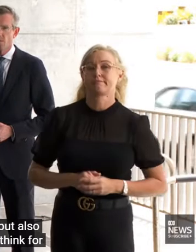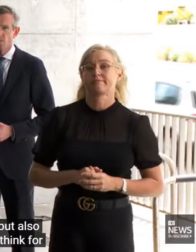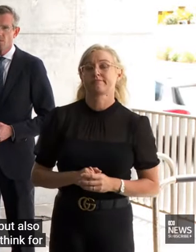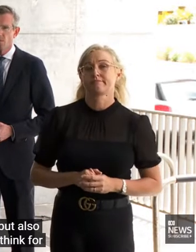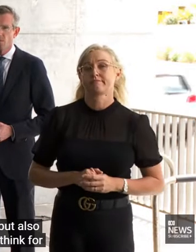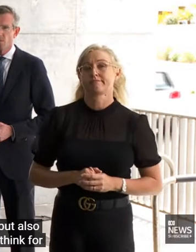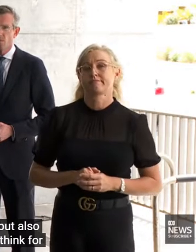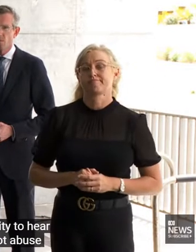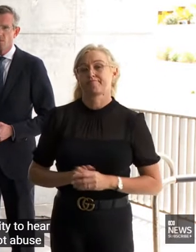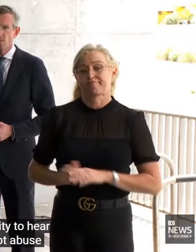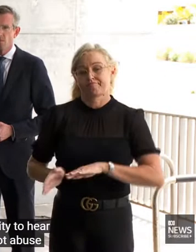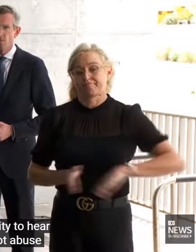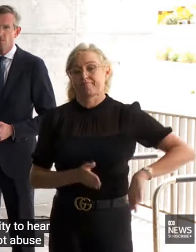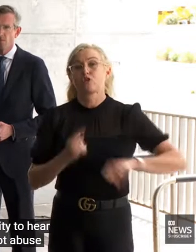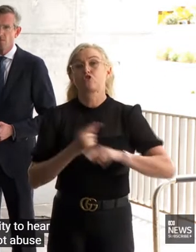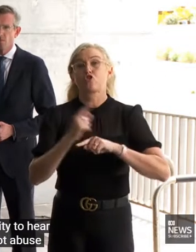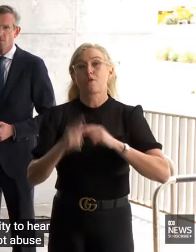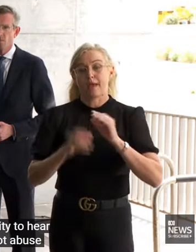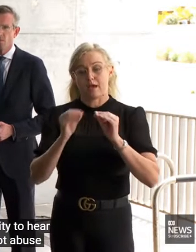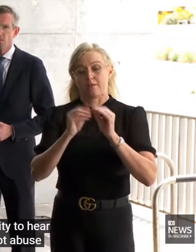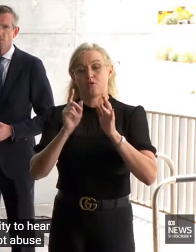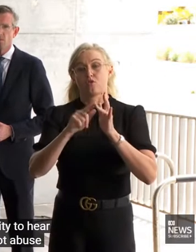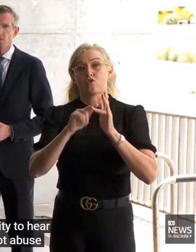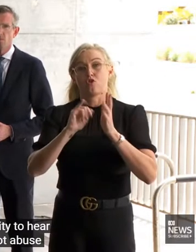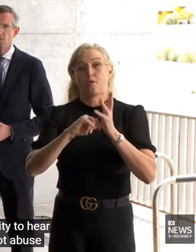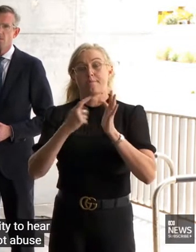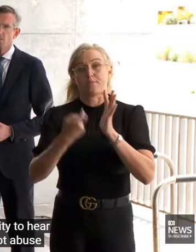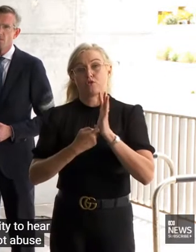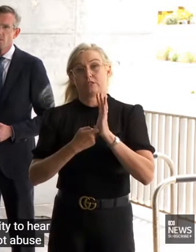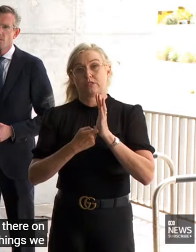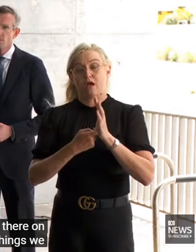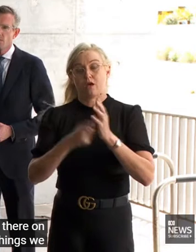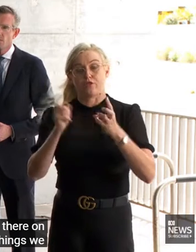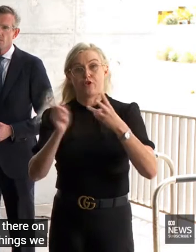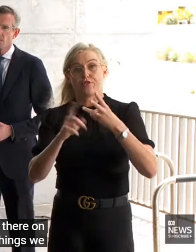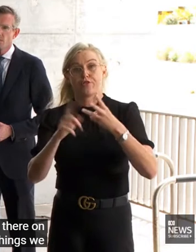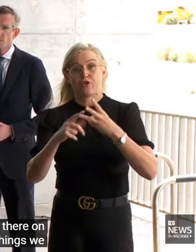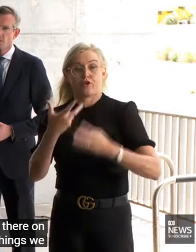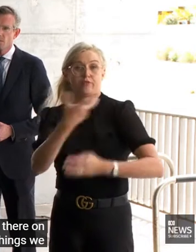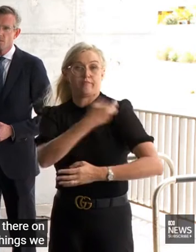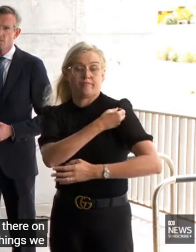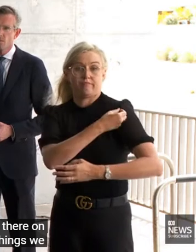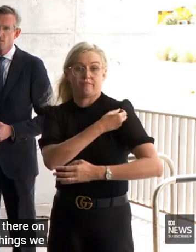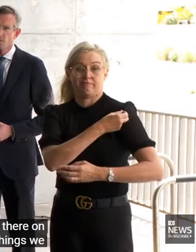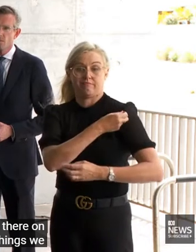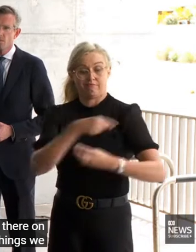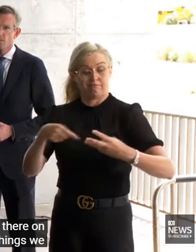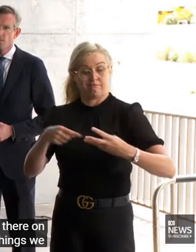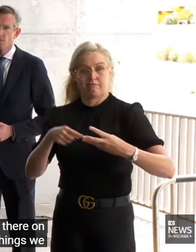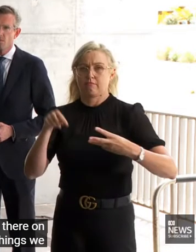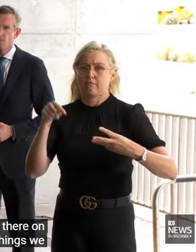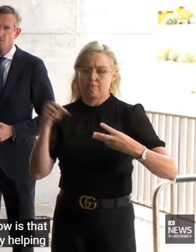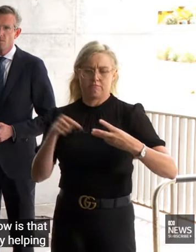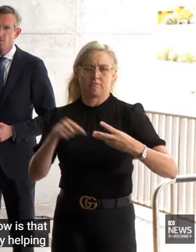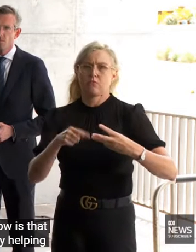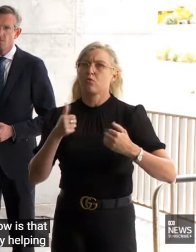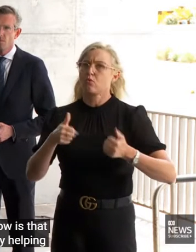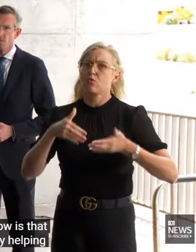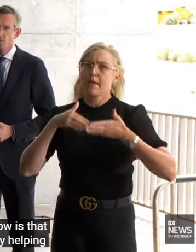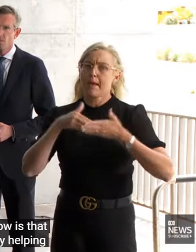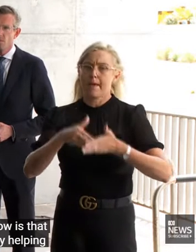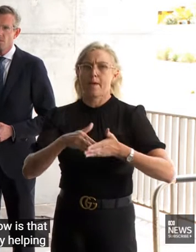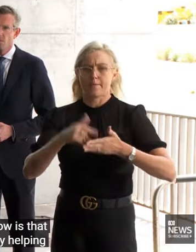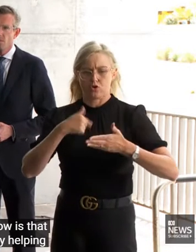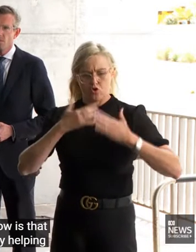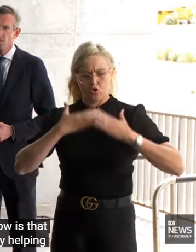of things, what we do know is that boosters are certainly helping boost your immune system.